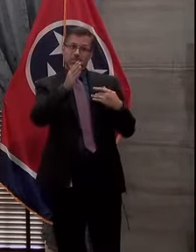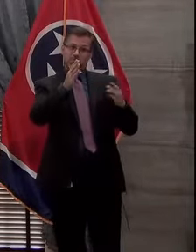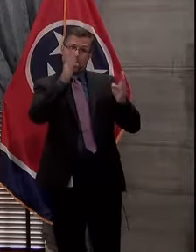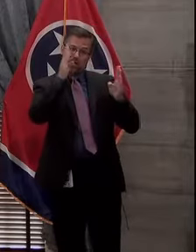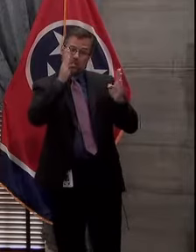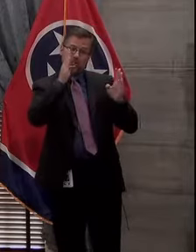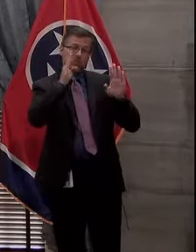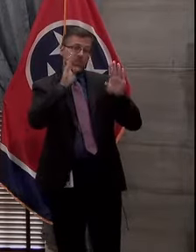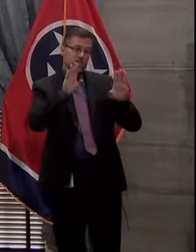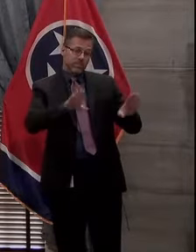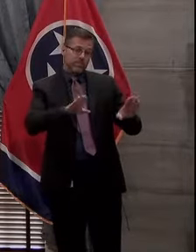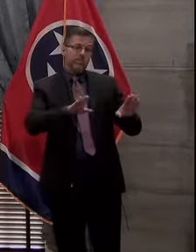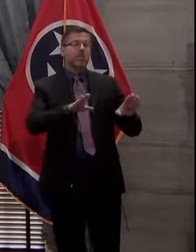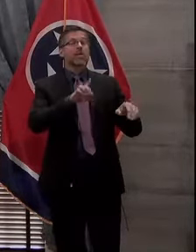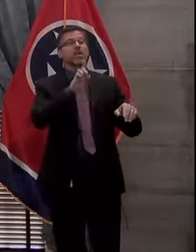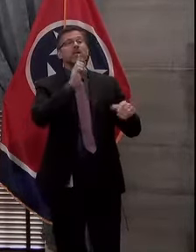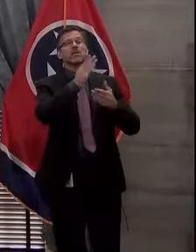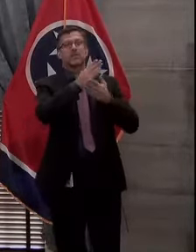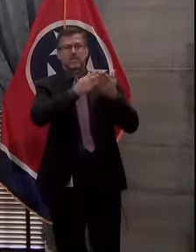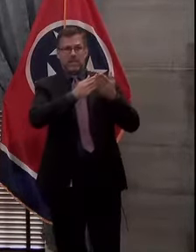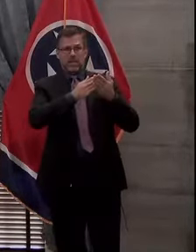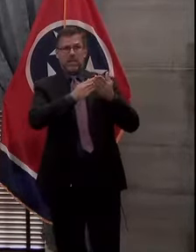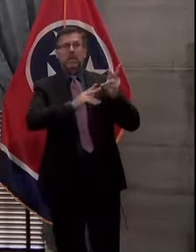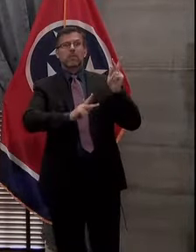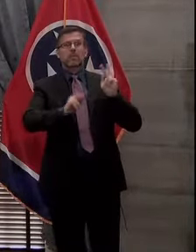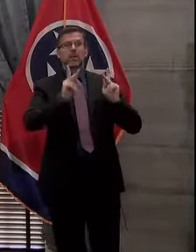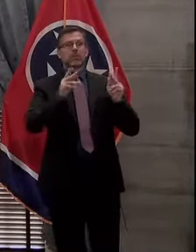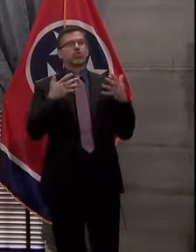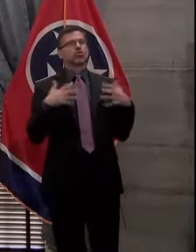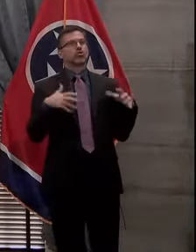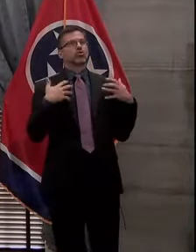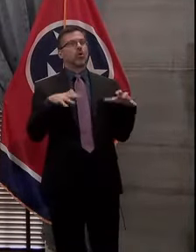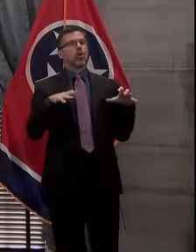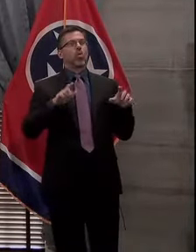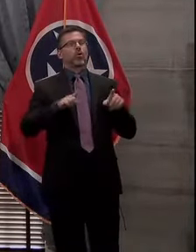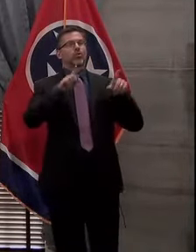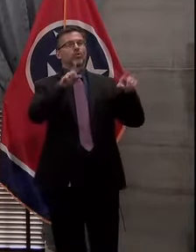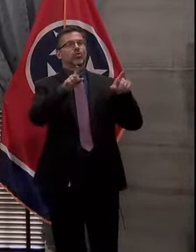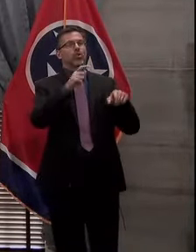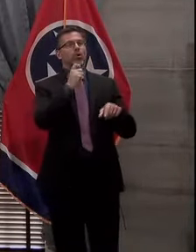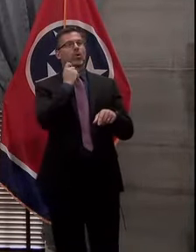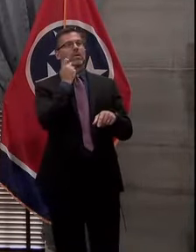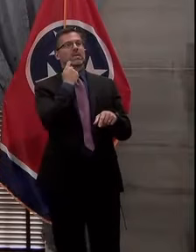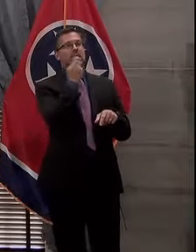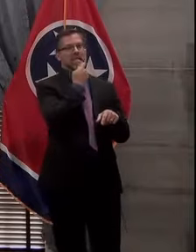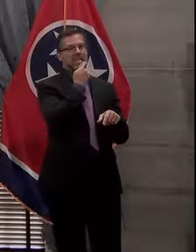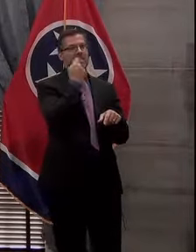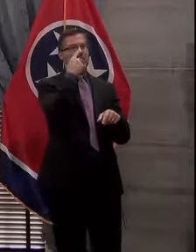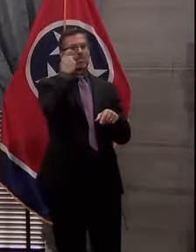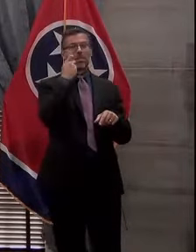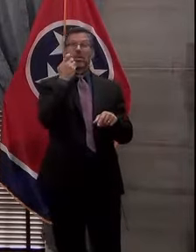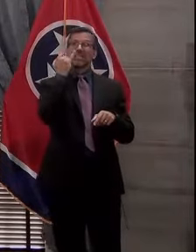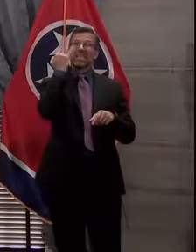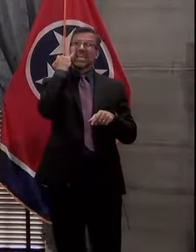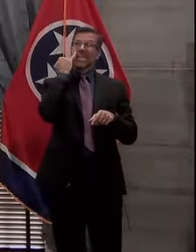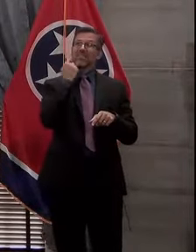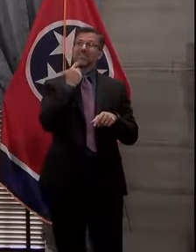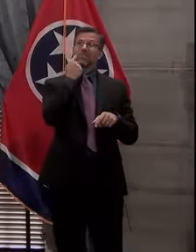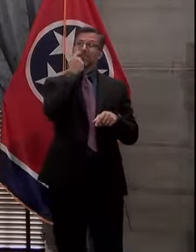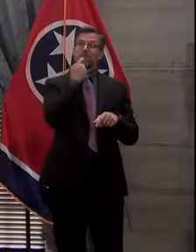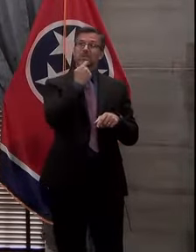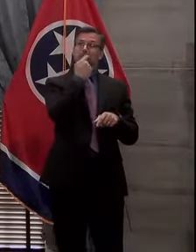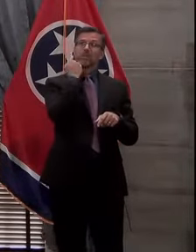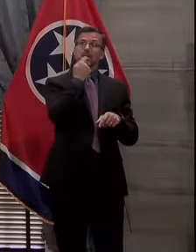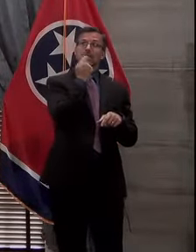you down. I think there are some people that are avoiding testing because of the delays in lab processing that we've had. Again,